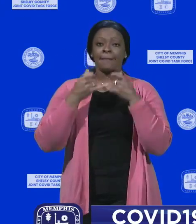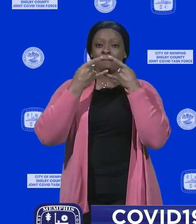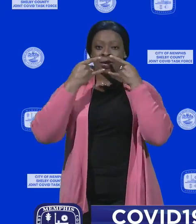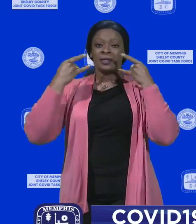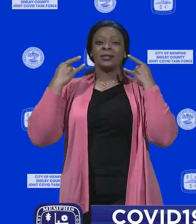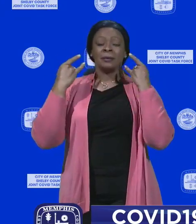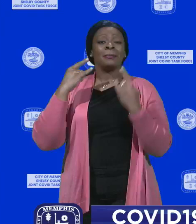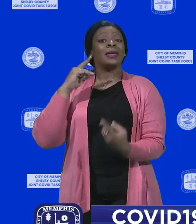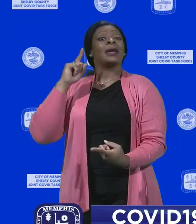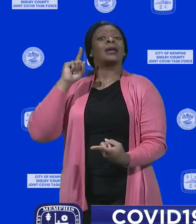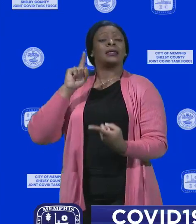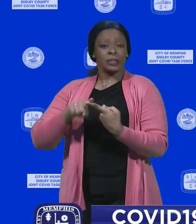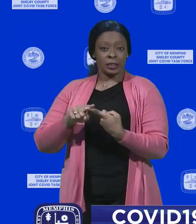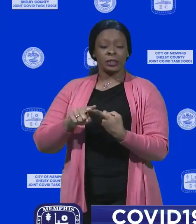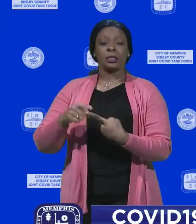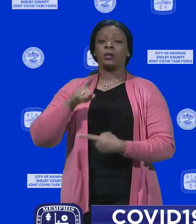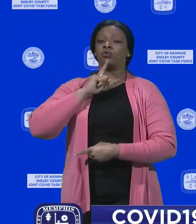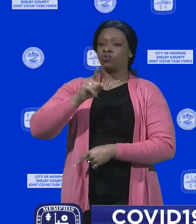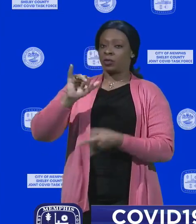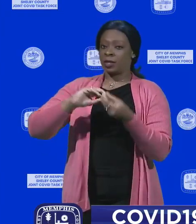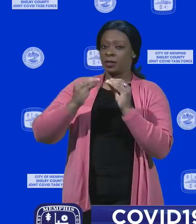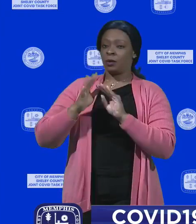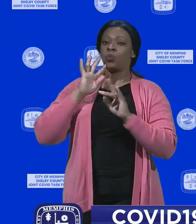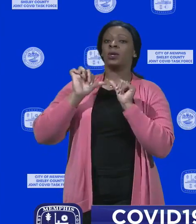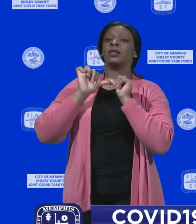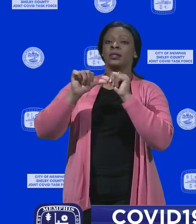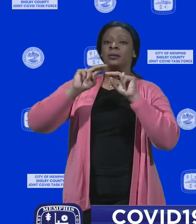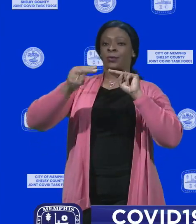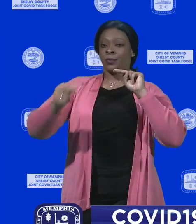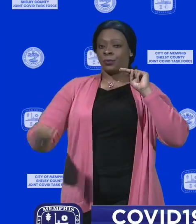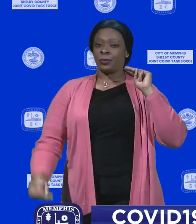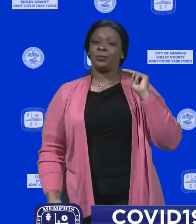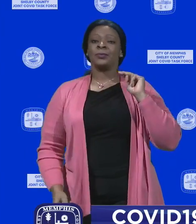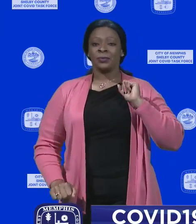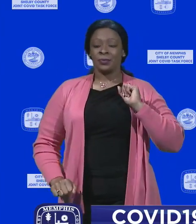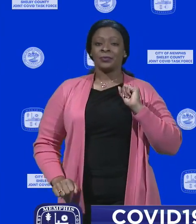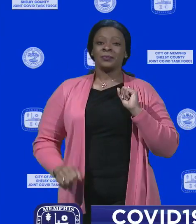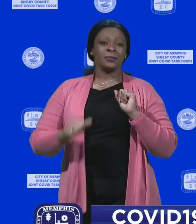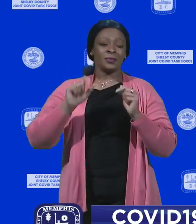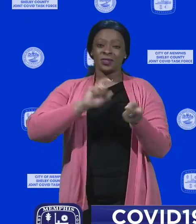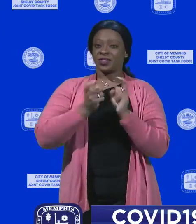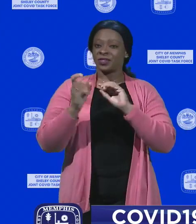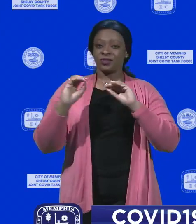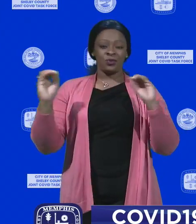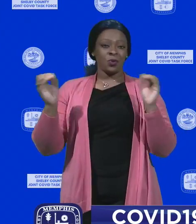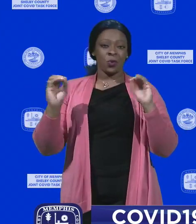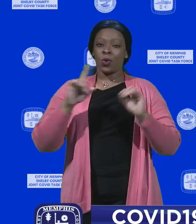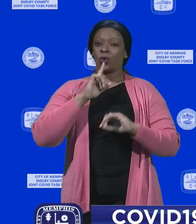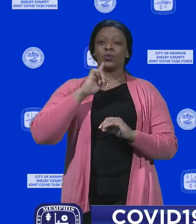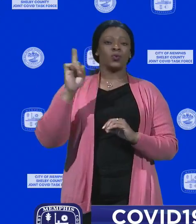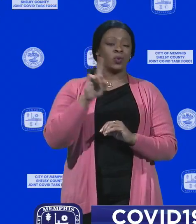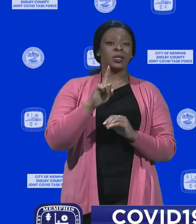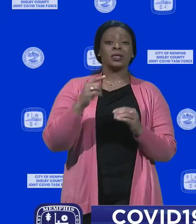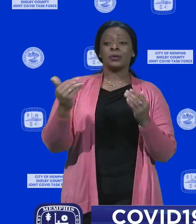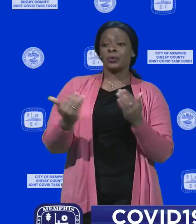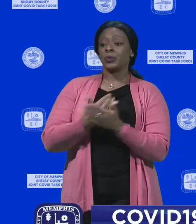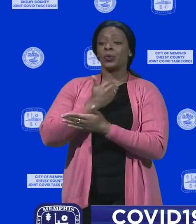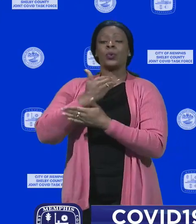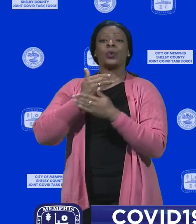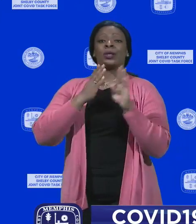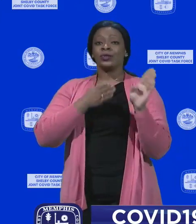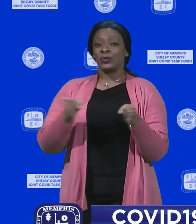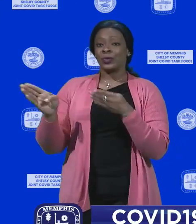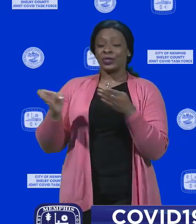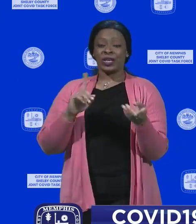mask until we are sure that these numbers continue to go down. So I'm not changing any directive or making any directions. I'm